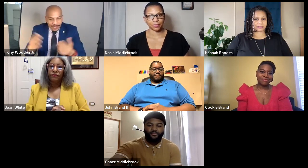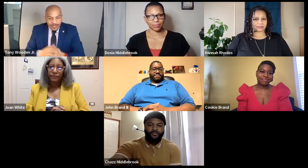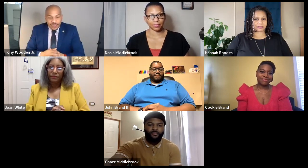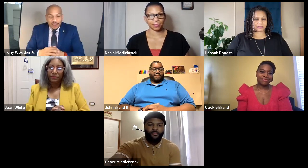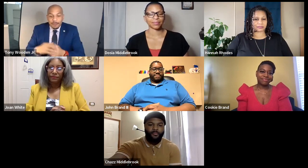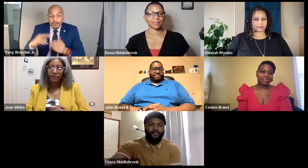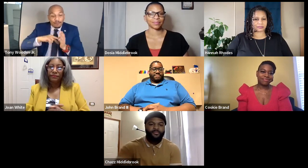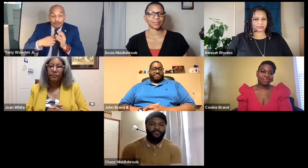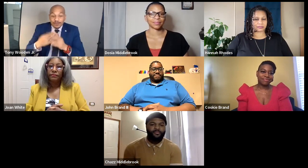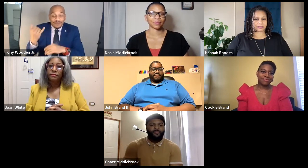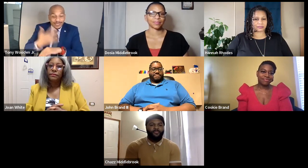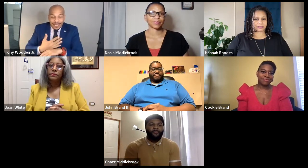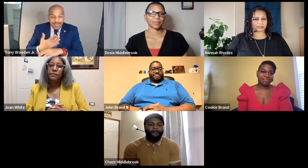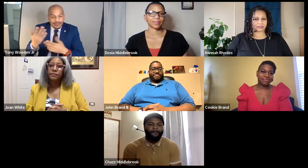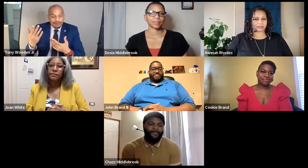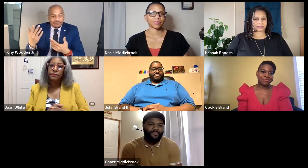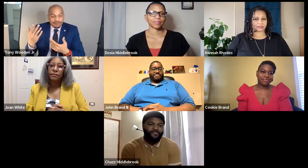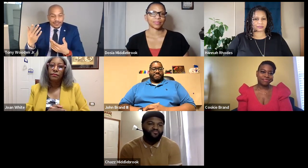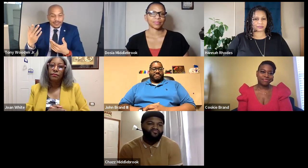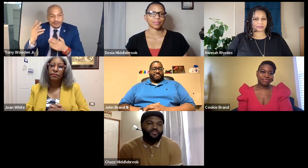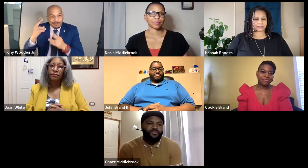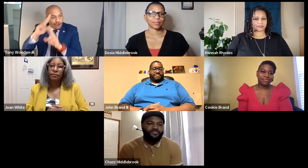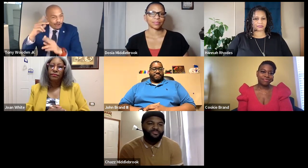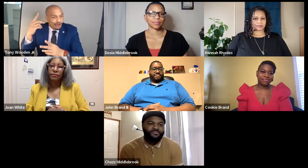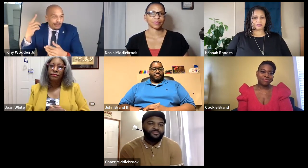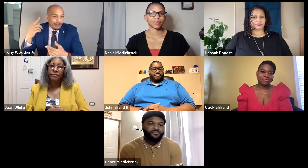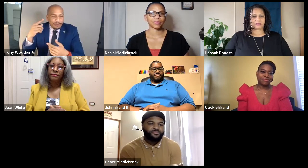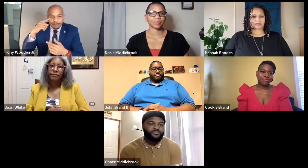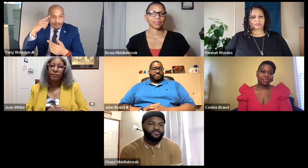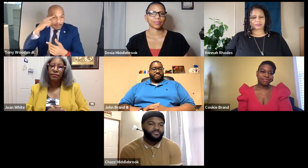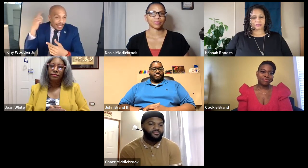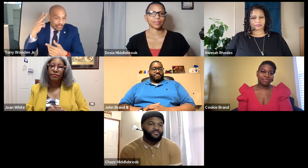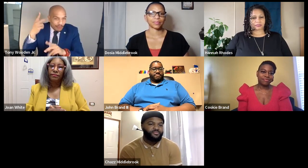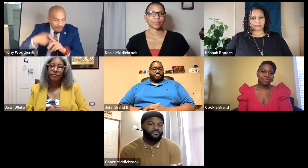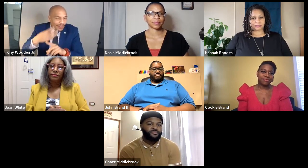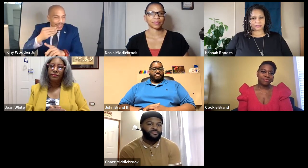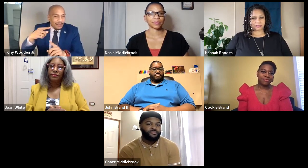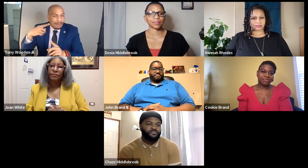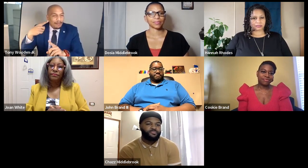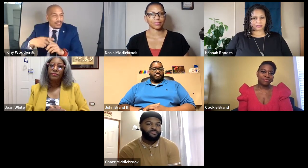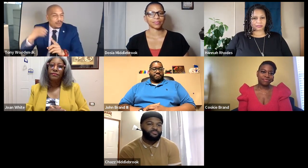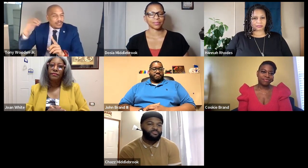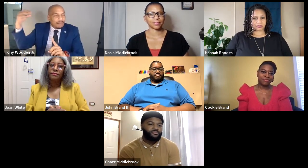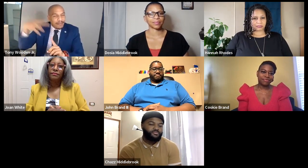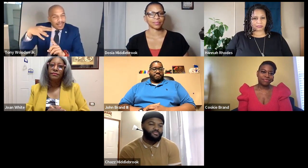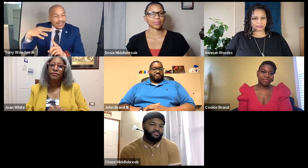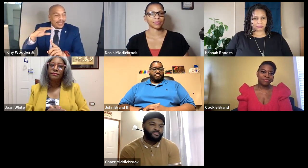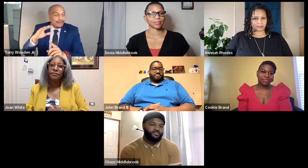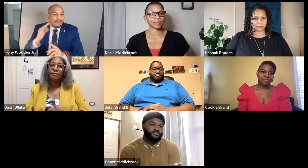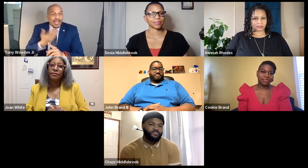event My Black Deaf Family. And the purpose of this event is to honor Black History Month, of course, with